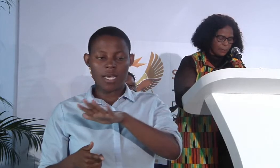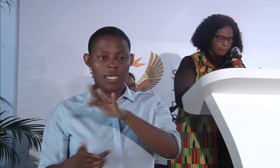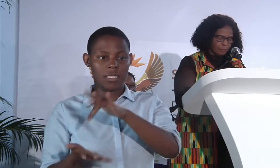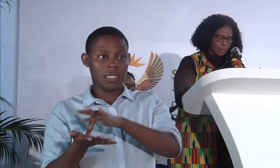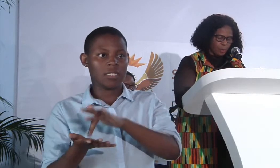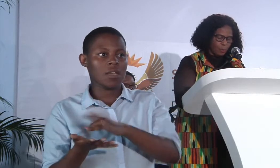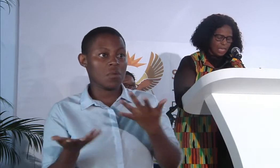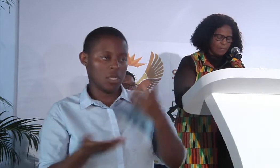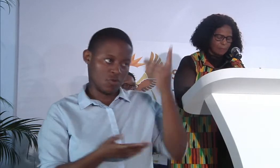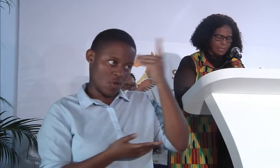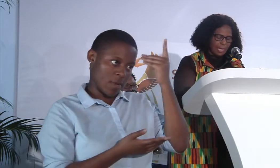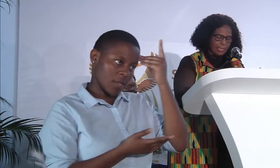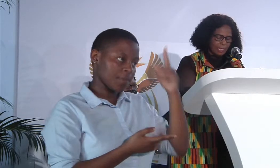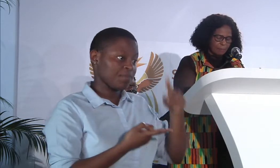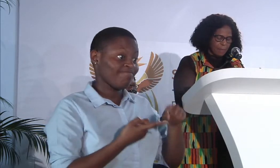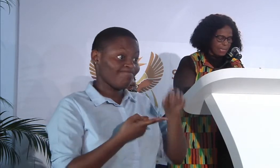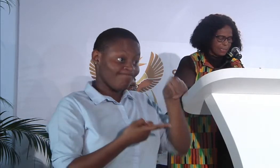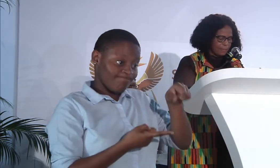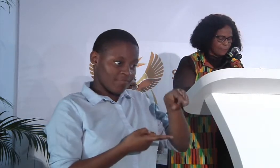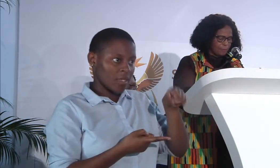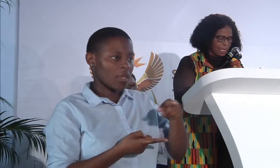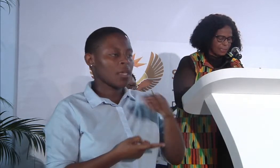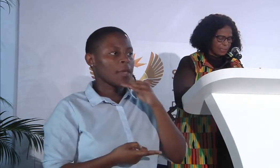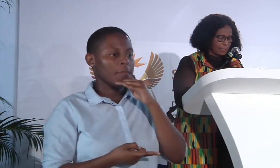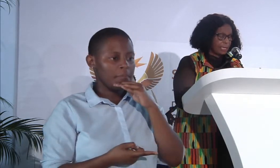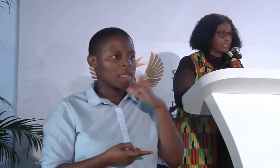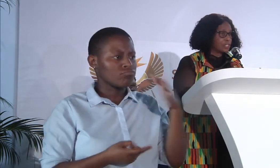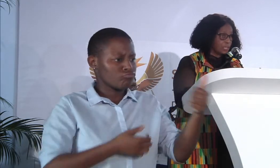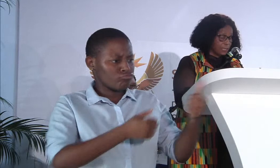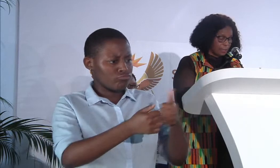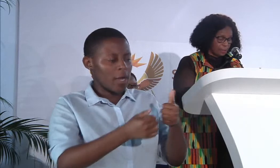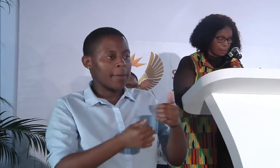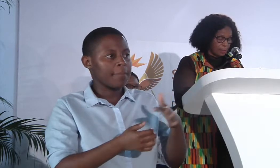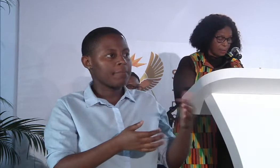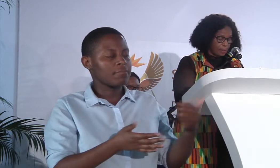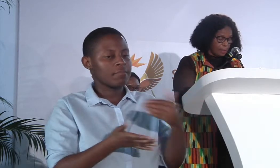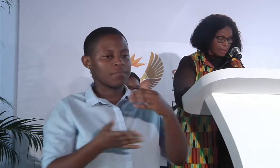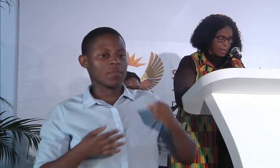Durban, which admits adult males and females and children.